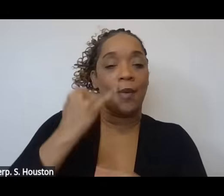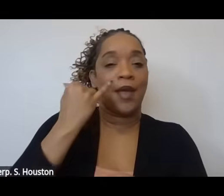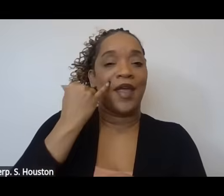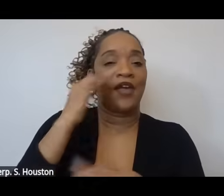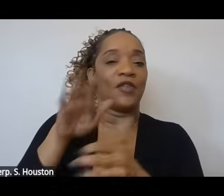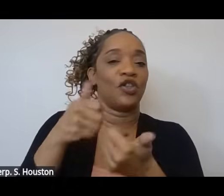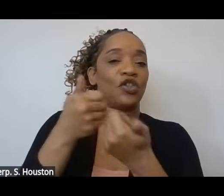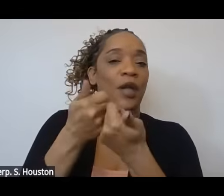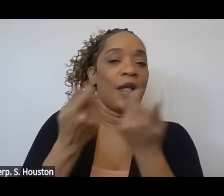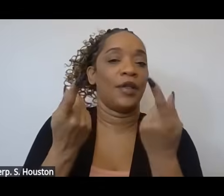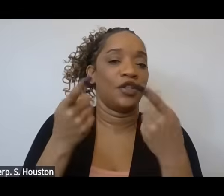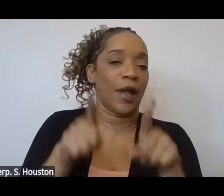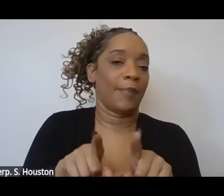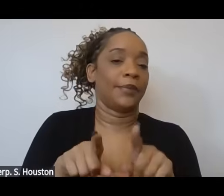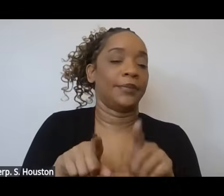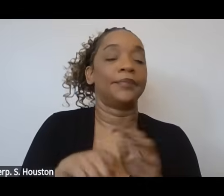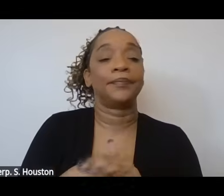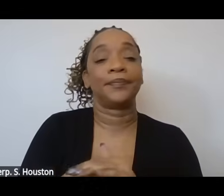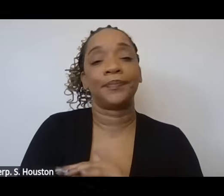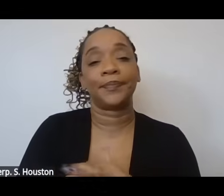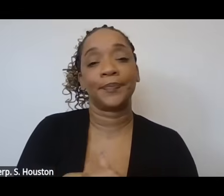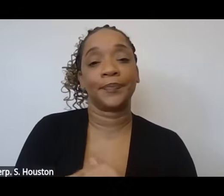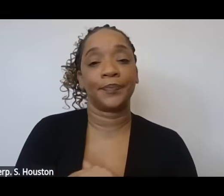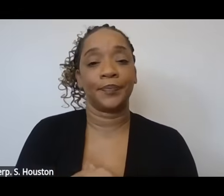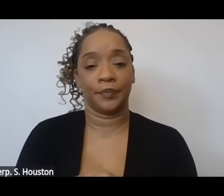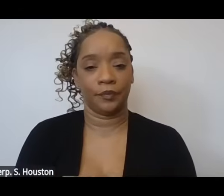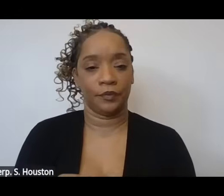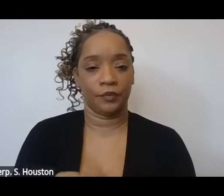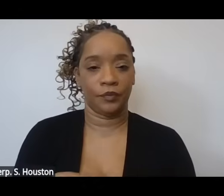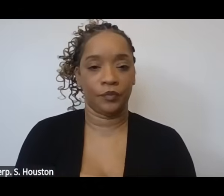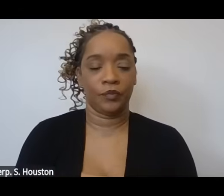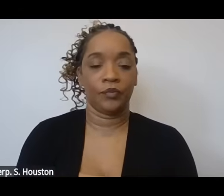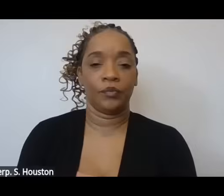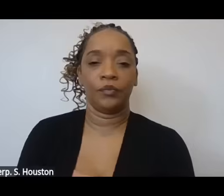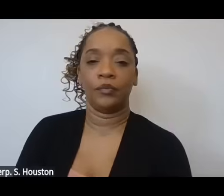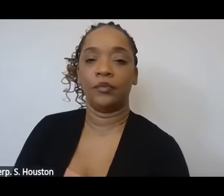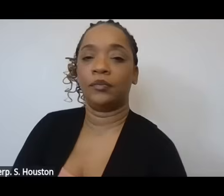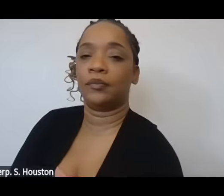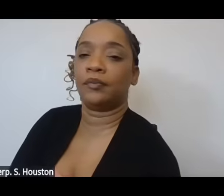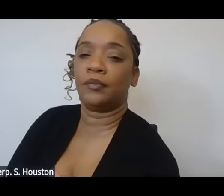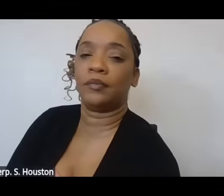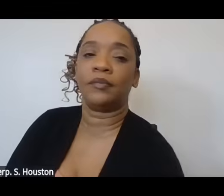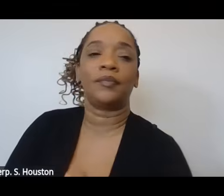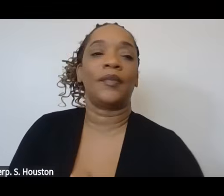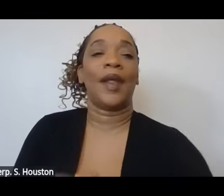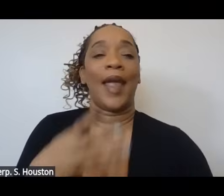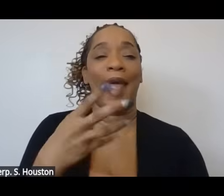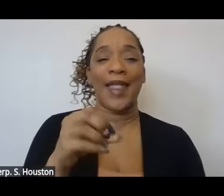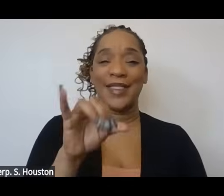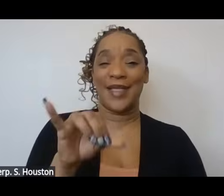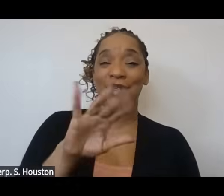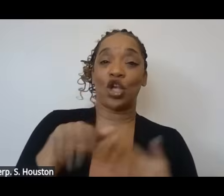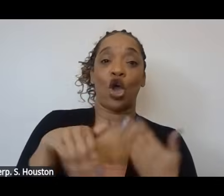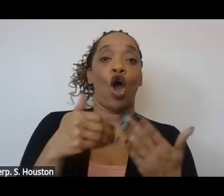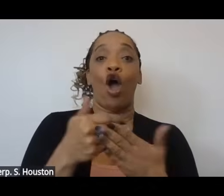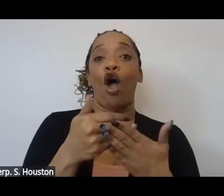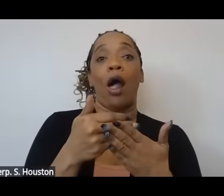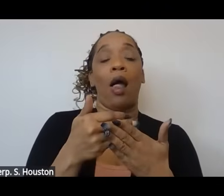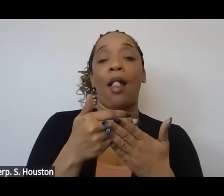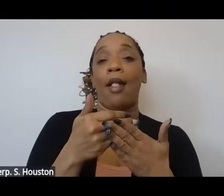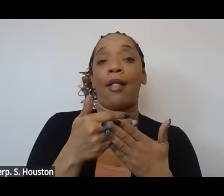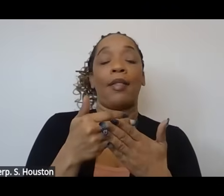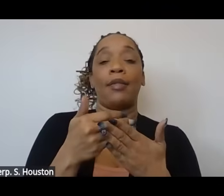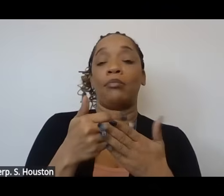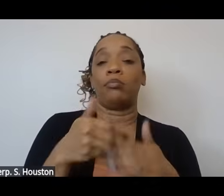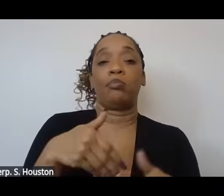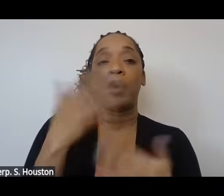to your circulator signatures. And this all came up because we recognized in